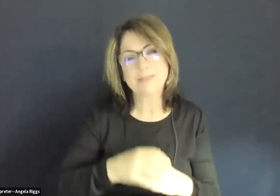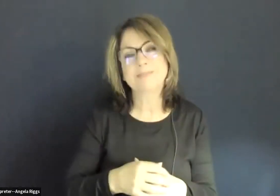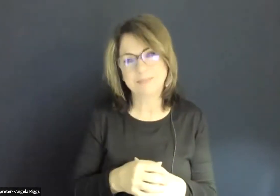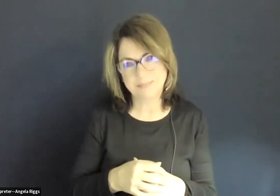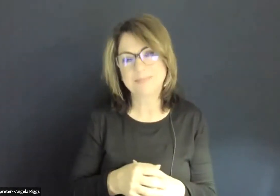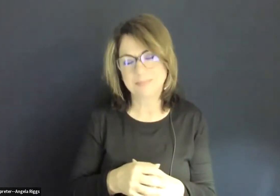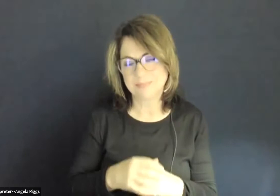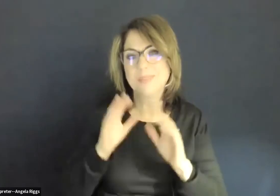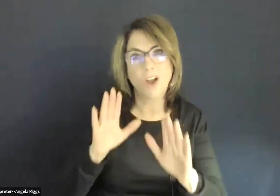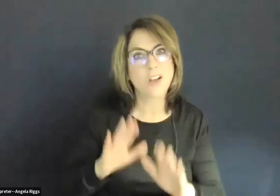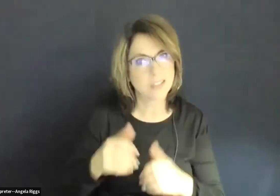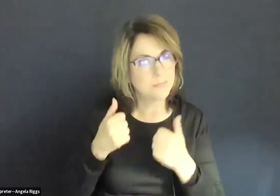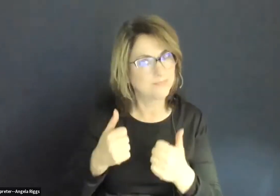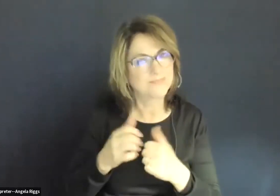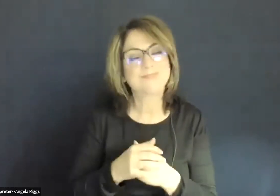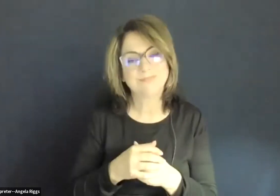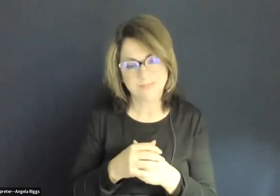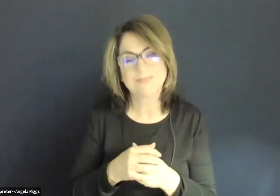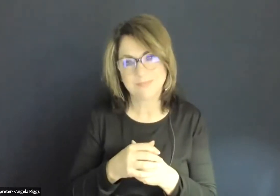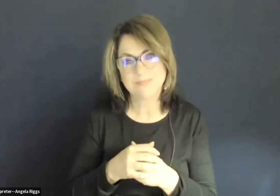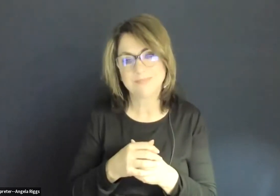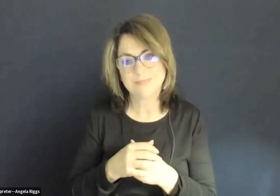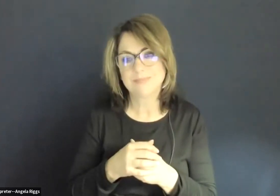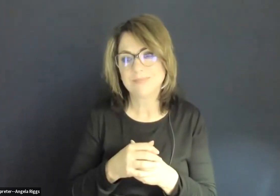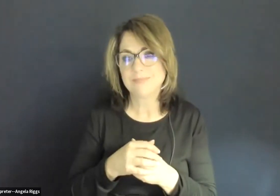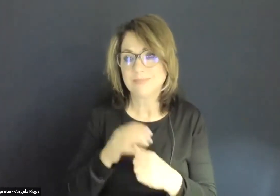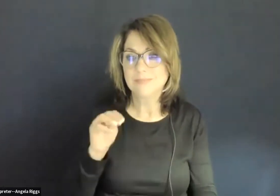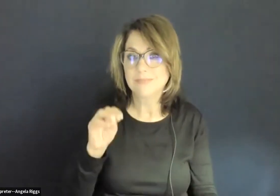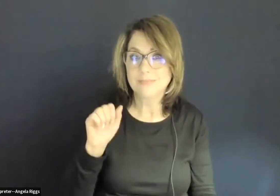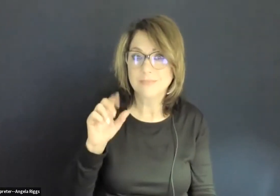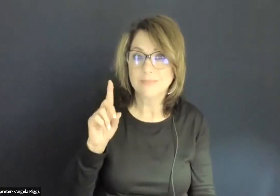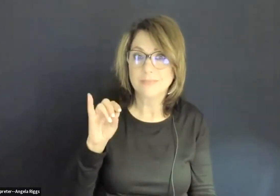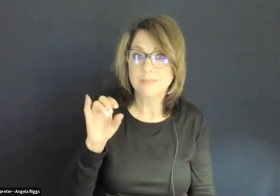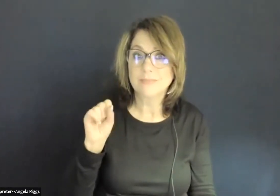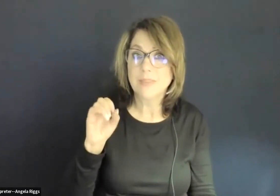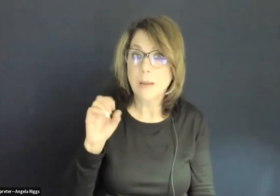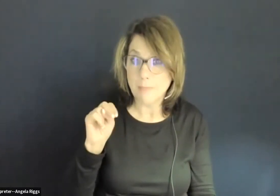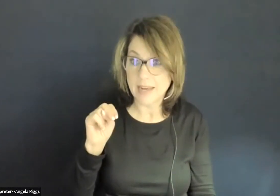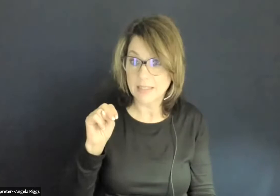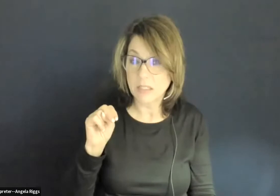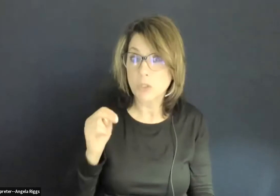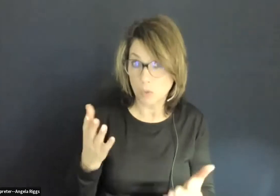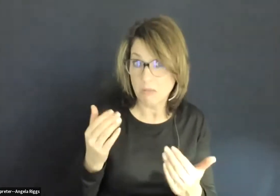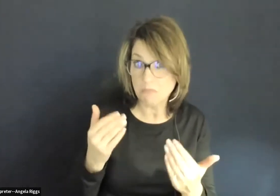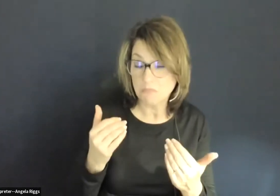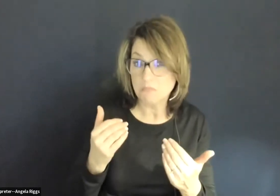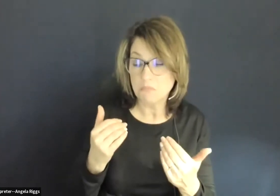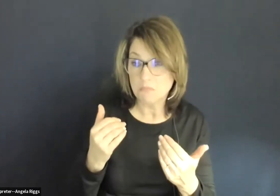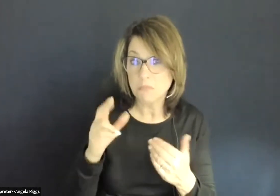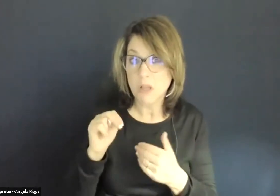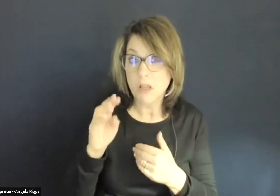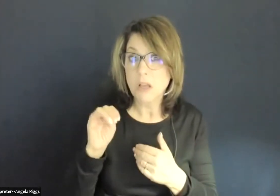Awesome. And there's Madison is also, you can unmute and join.